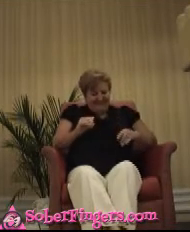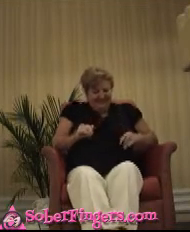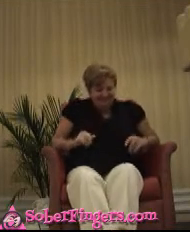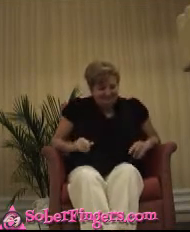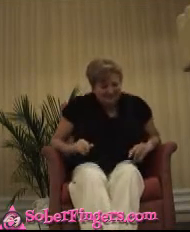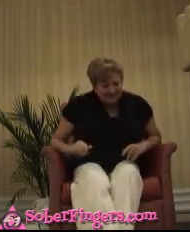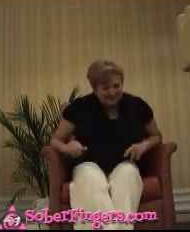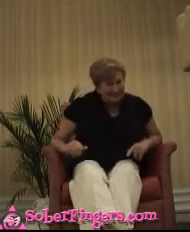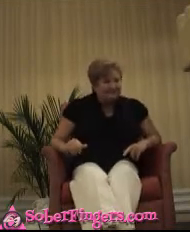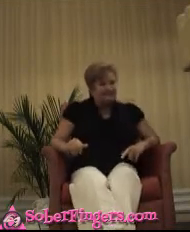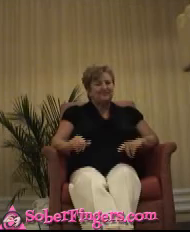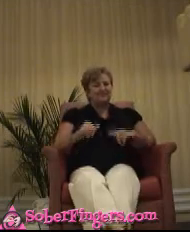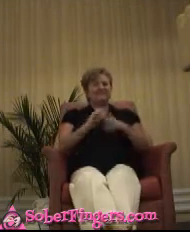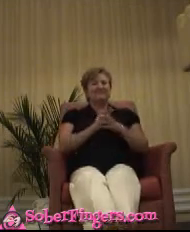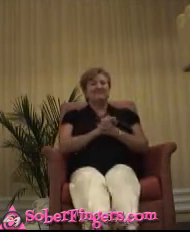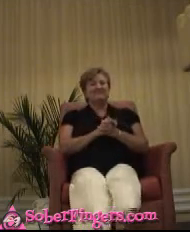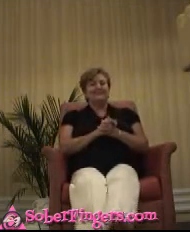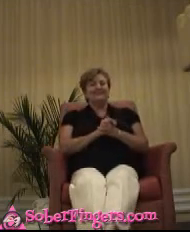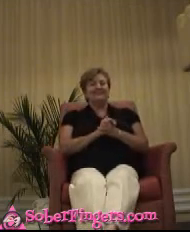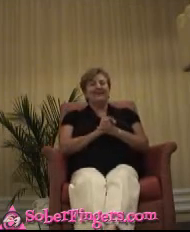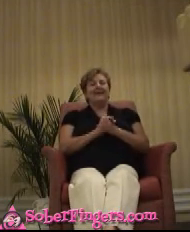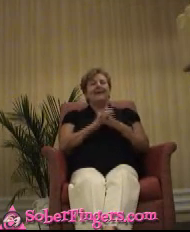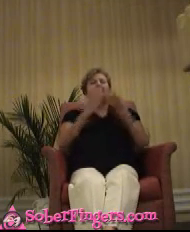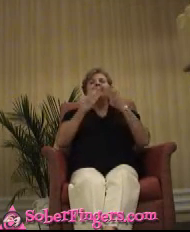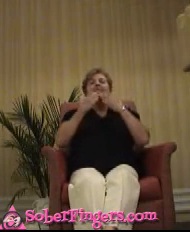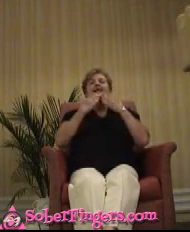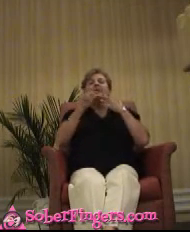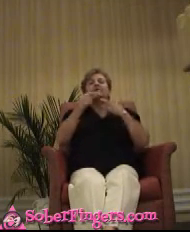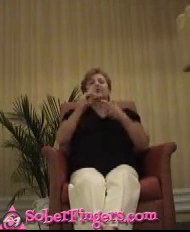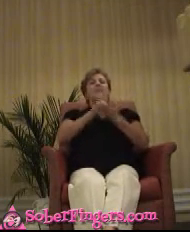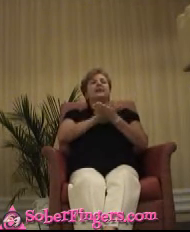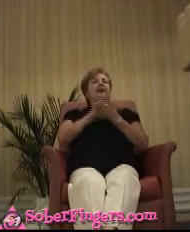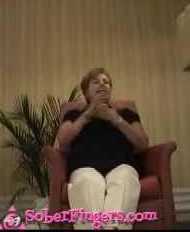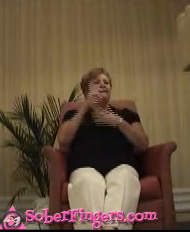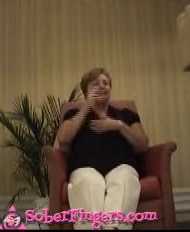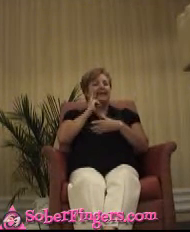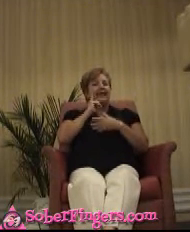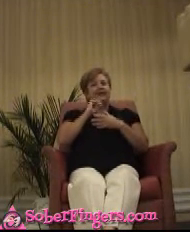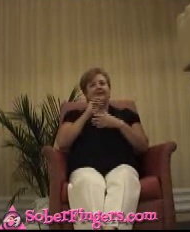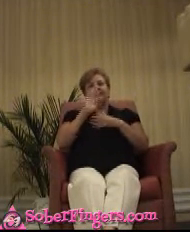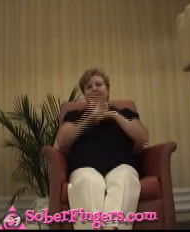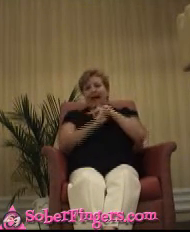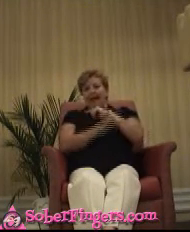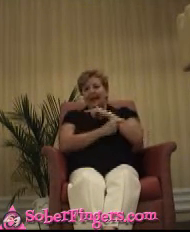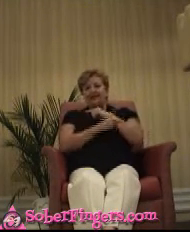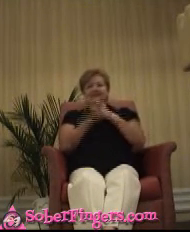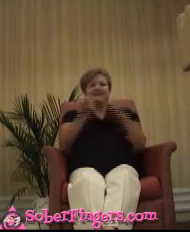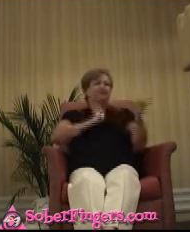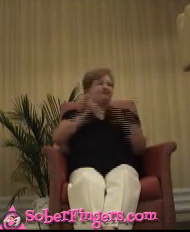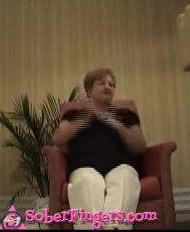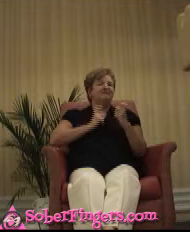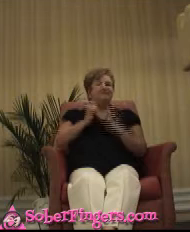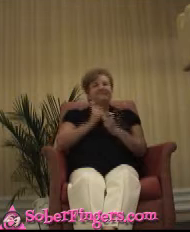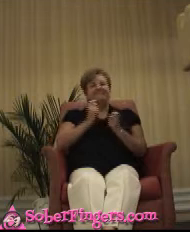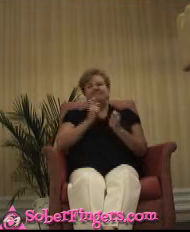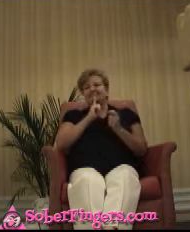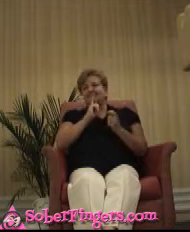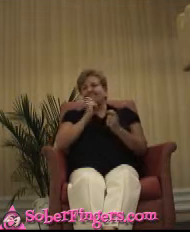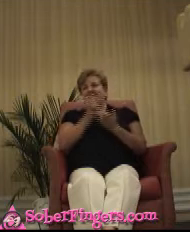So, I thank you for the nice gifts that I received, the bags and stuff. I noticed this morning that this is